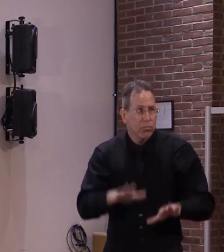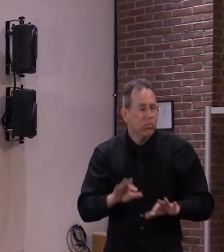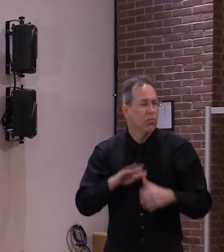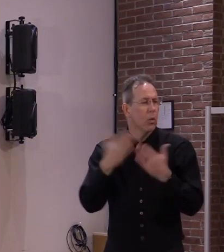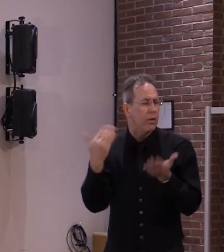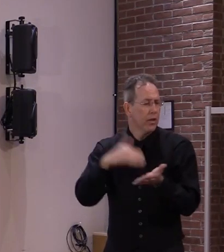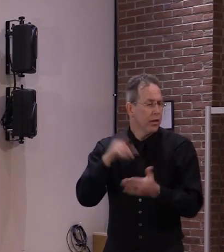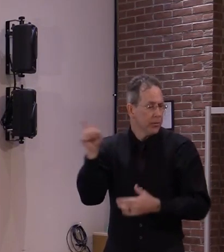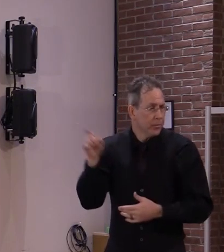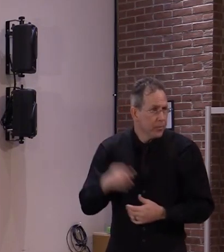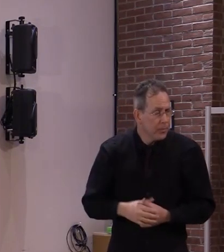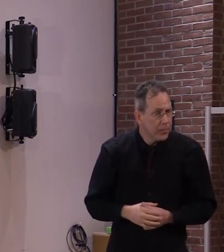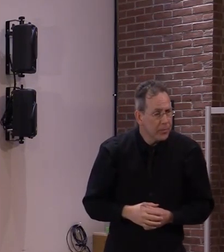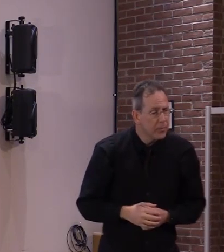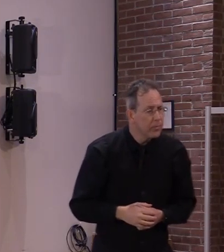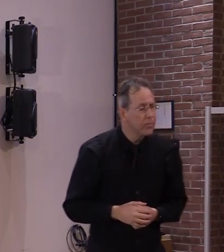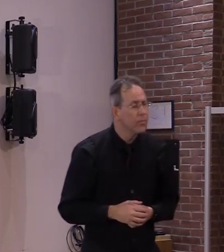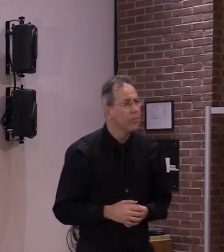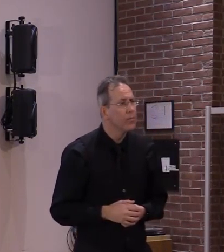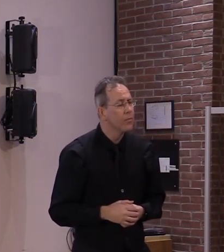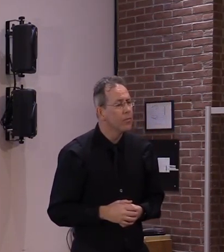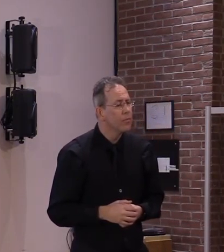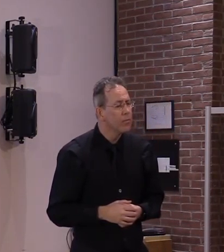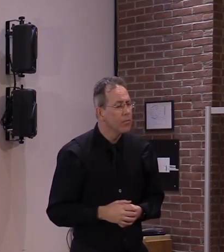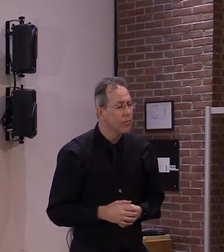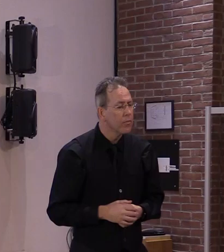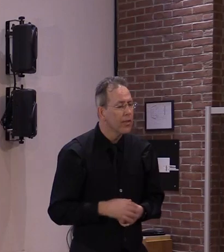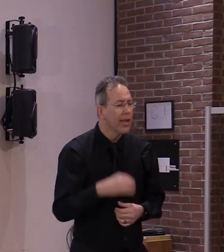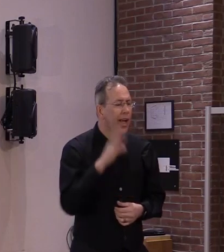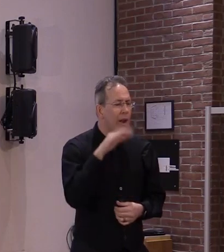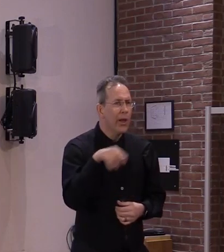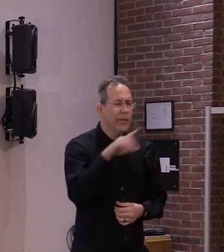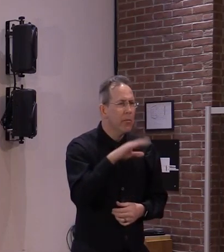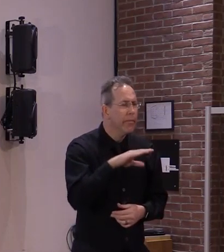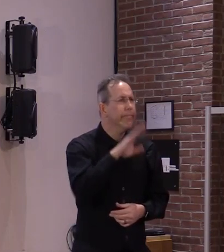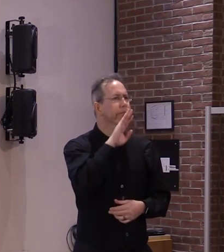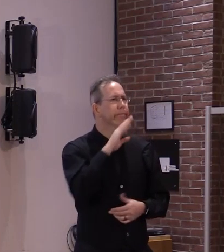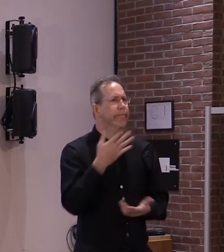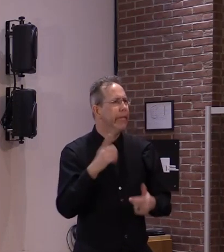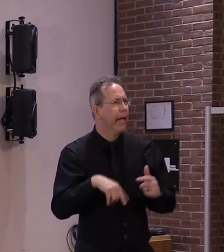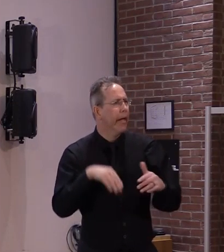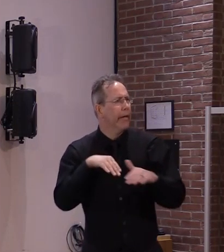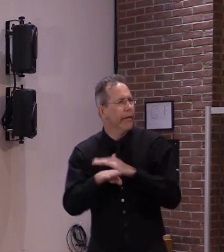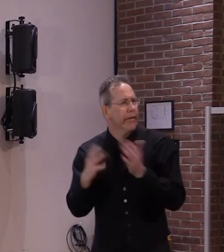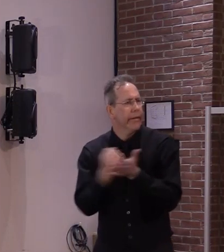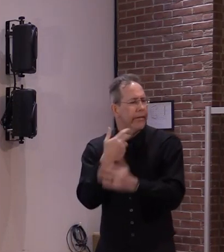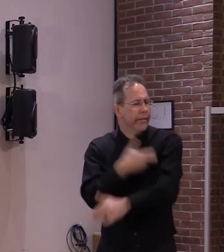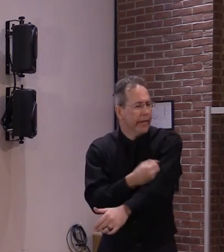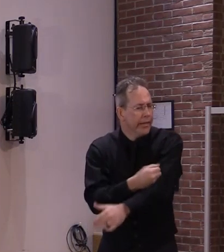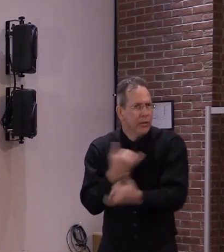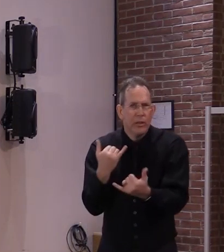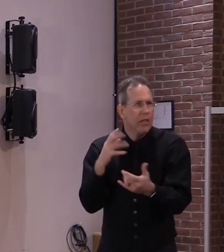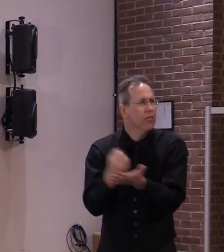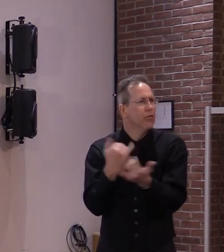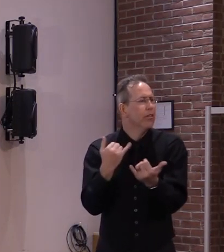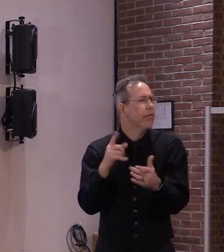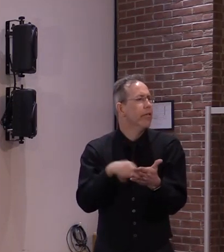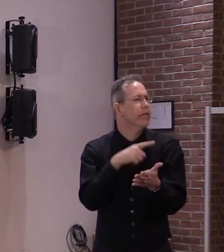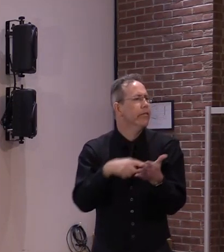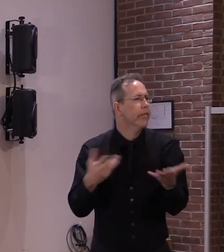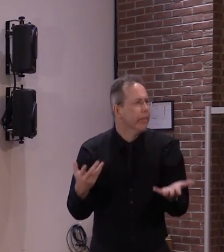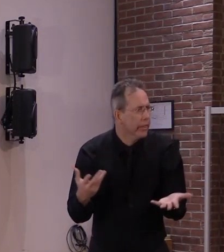the frustration there, but only one clinic has been canceled. It was the decision of the University of Vermont